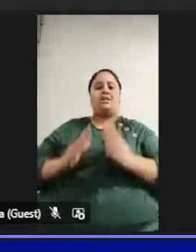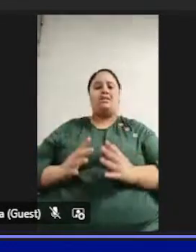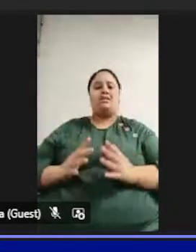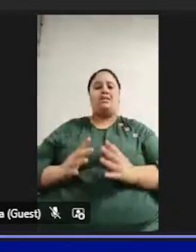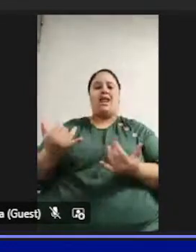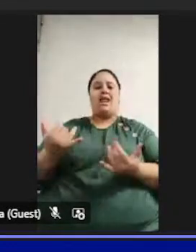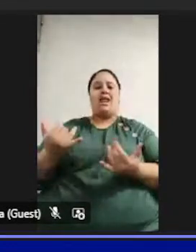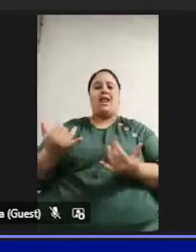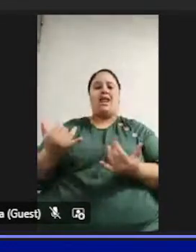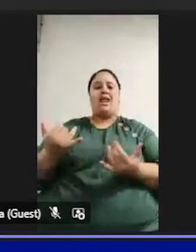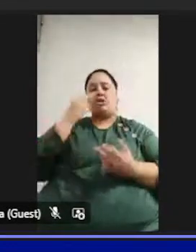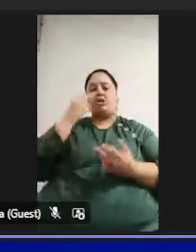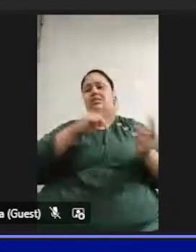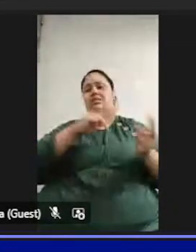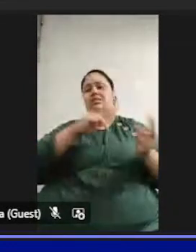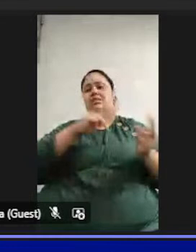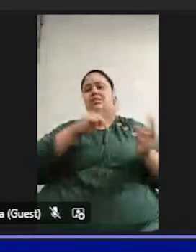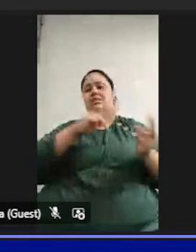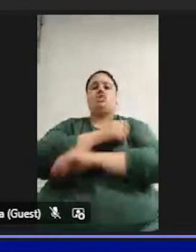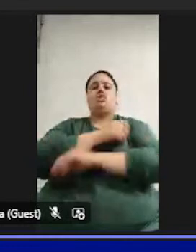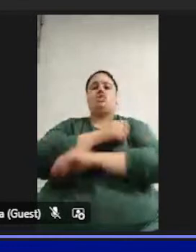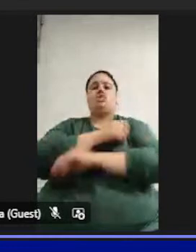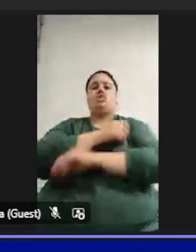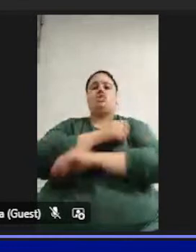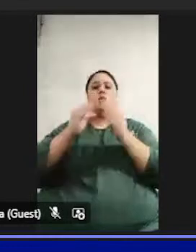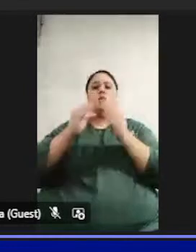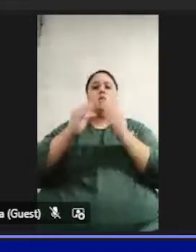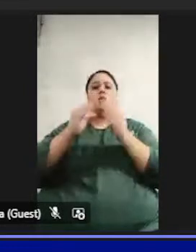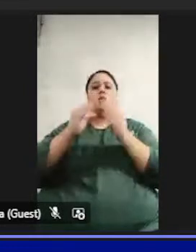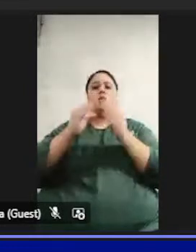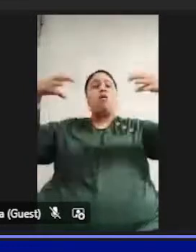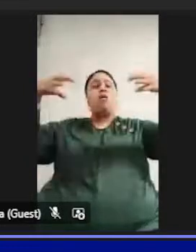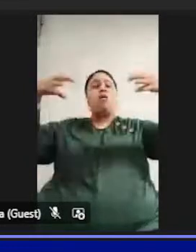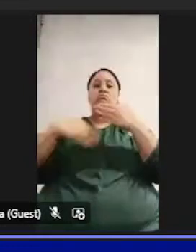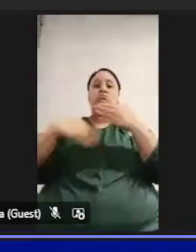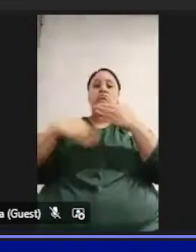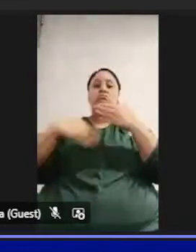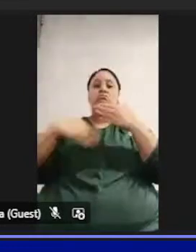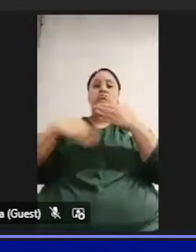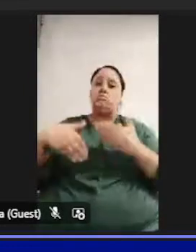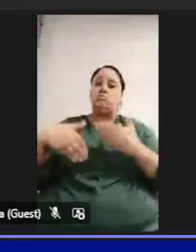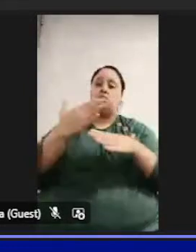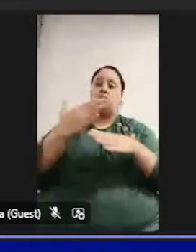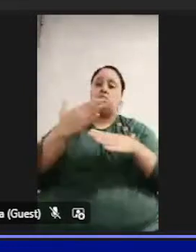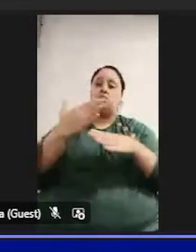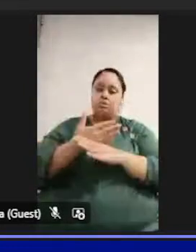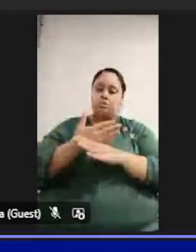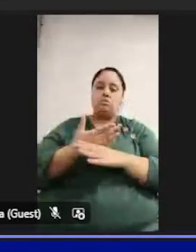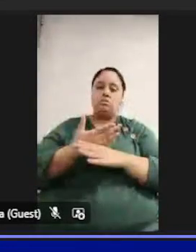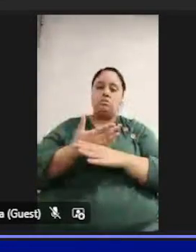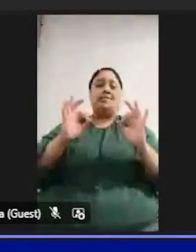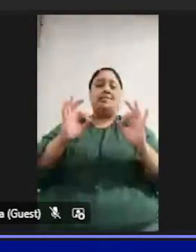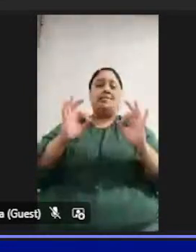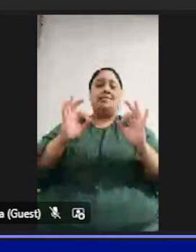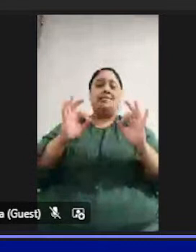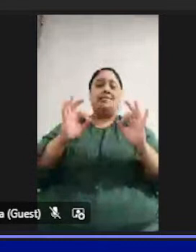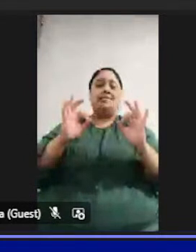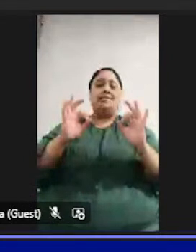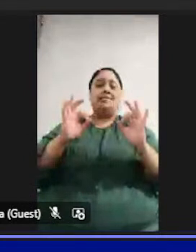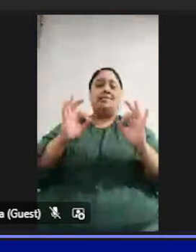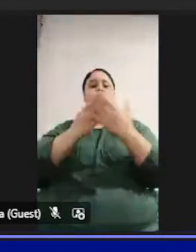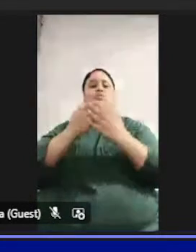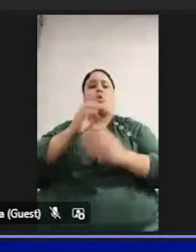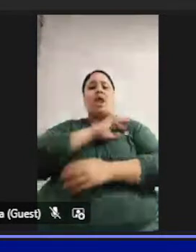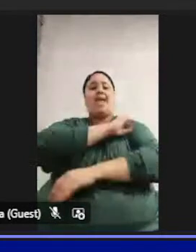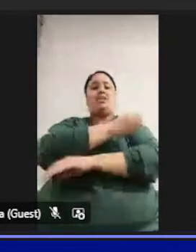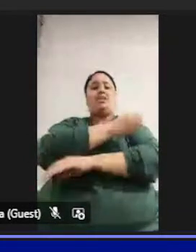energy systems to keep their operations going. So given all this, our provincial approach to energy resilience really has to balance all